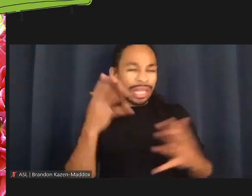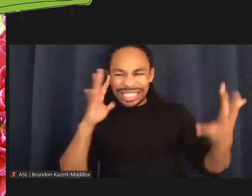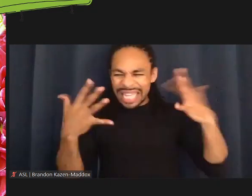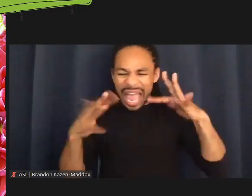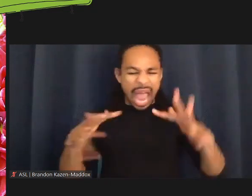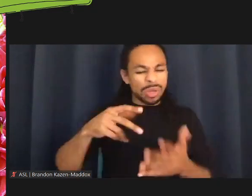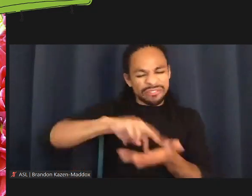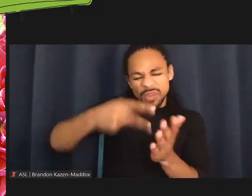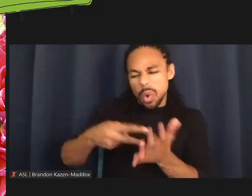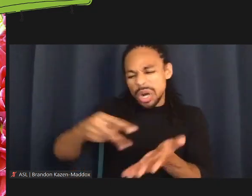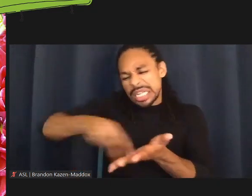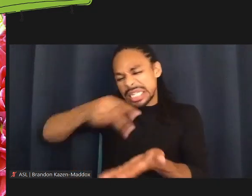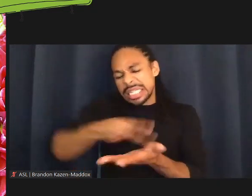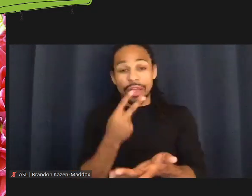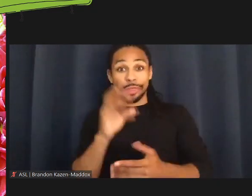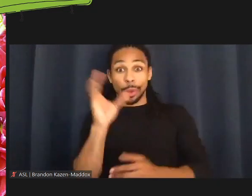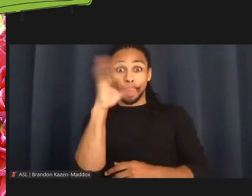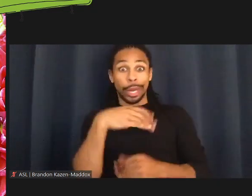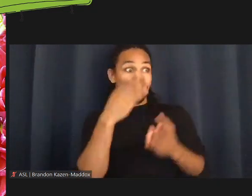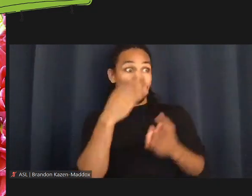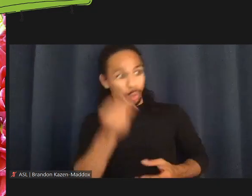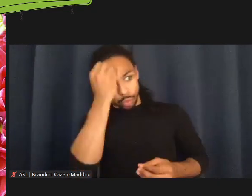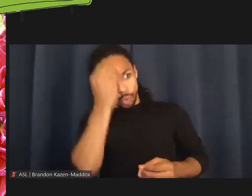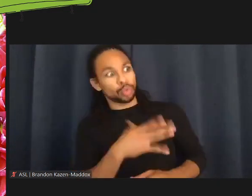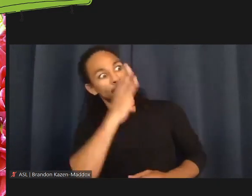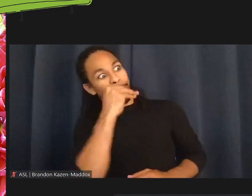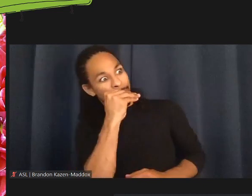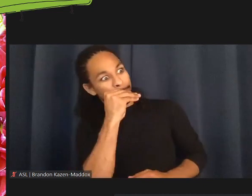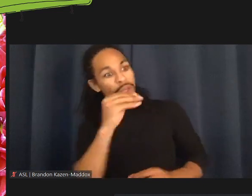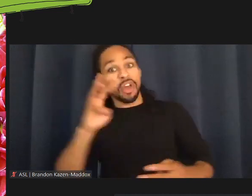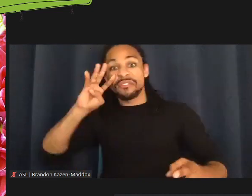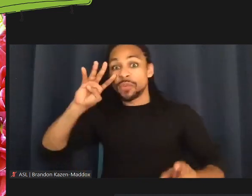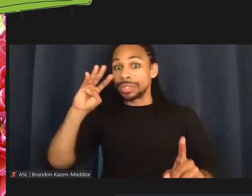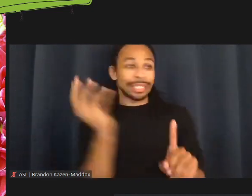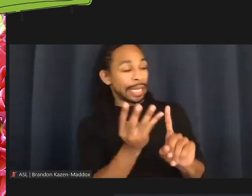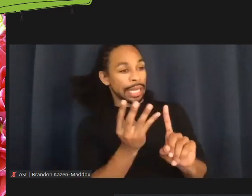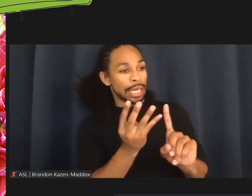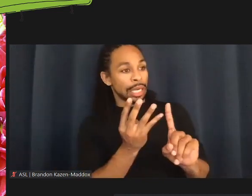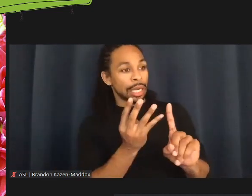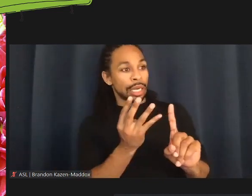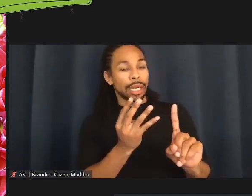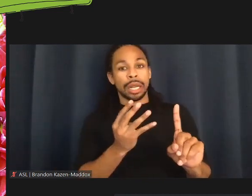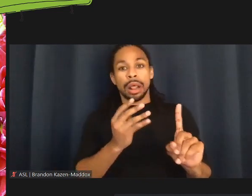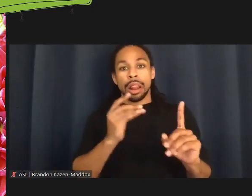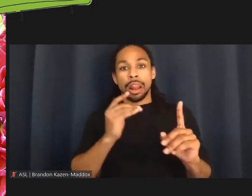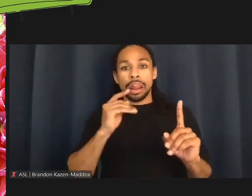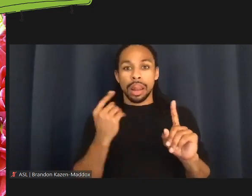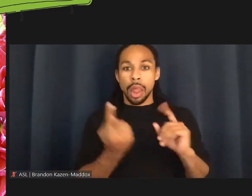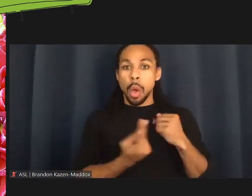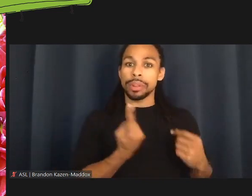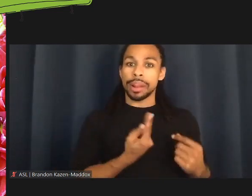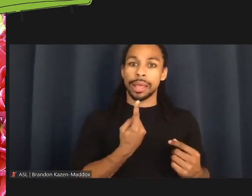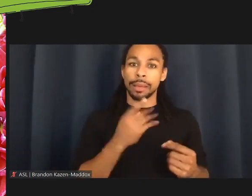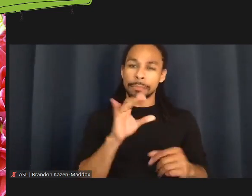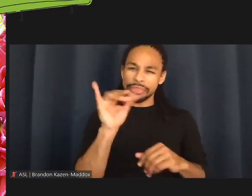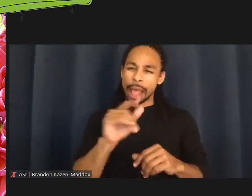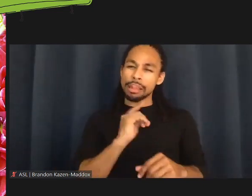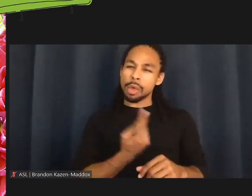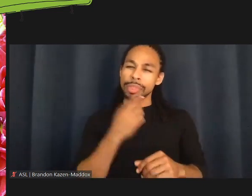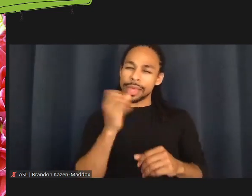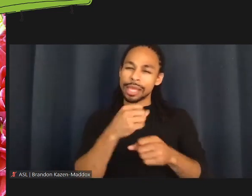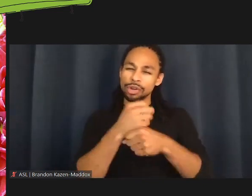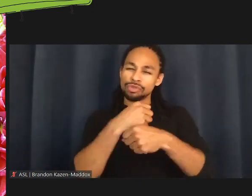shut up, forsaken. Let lonely make a lens so clear